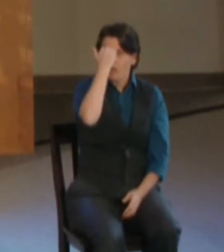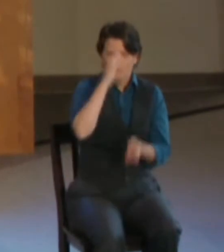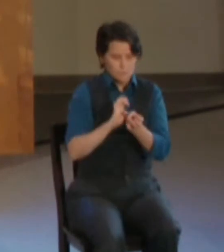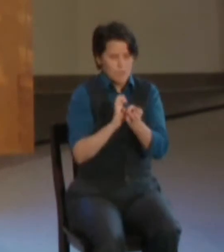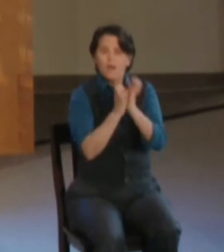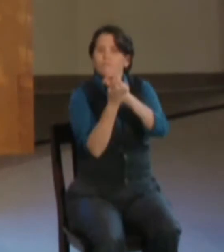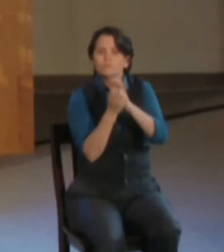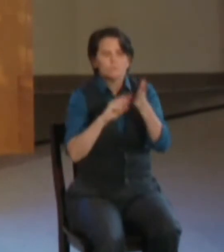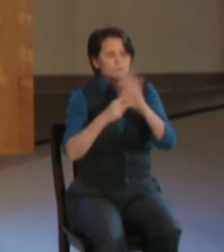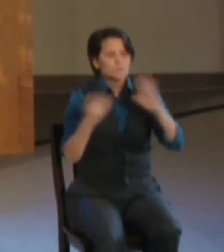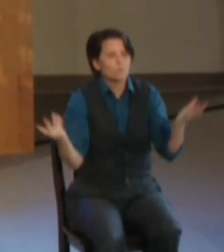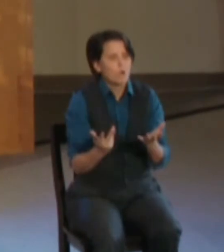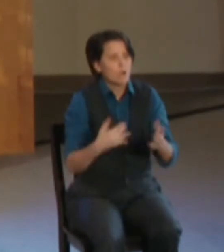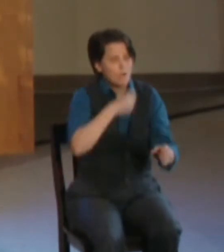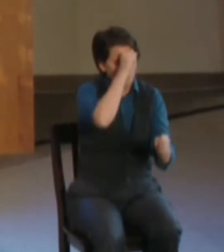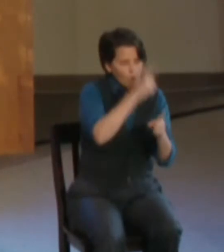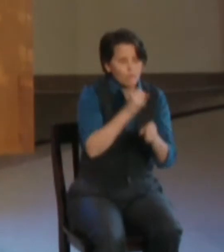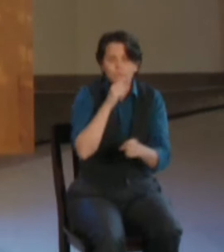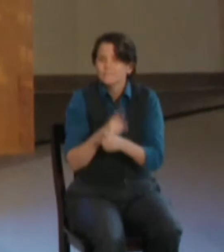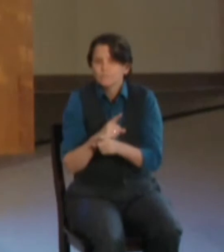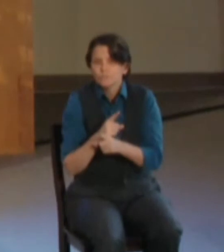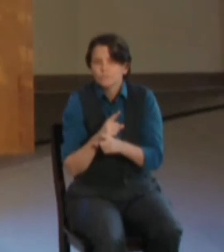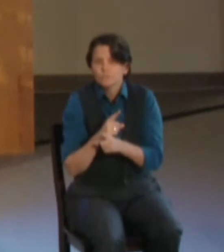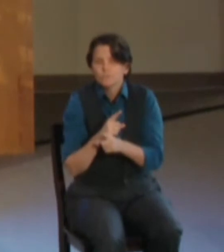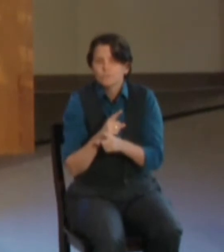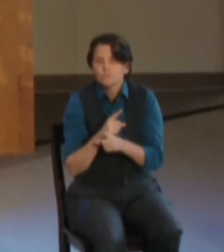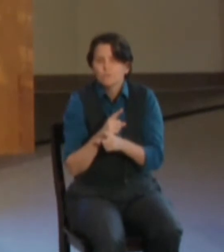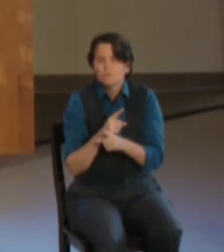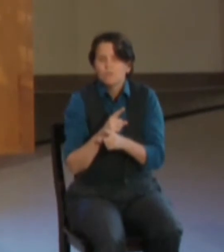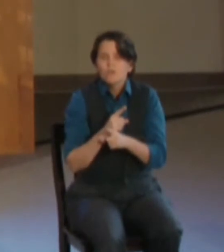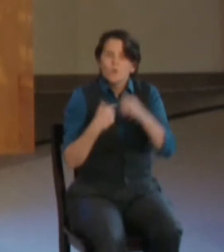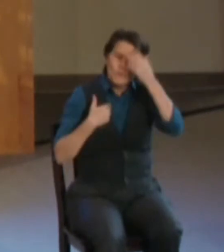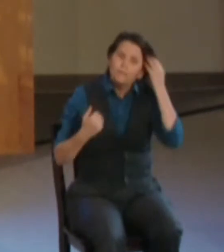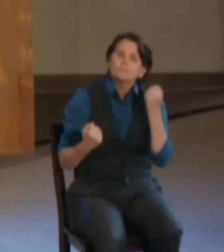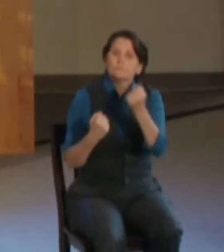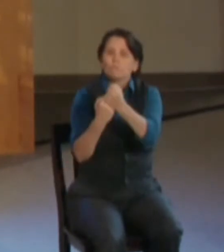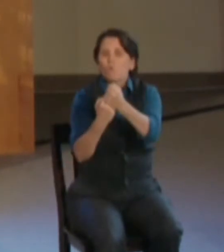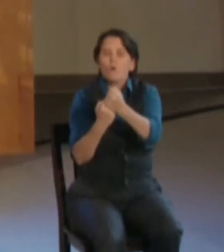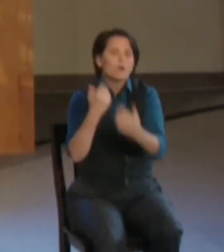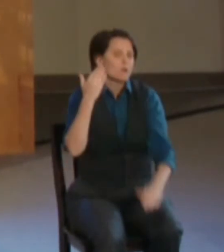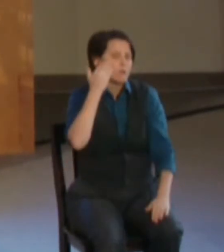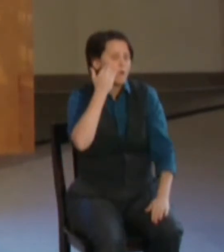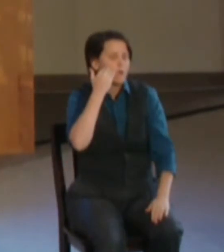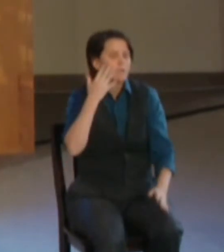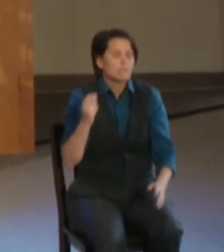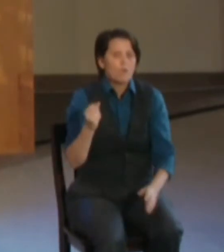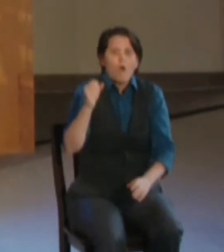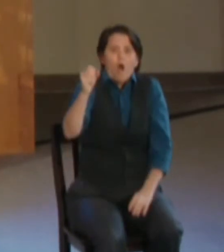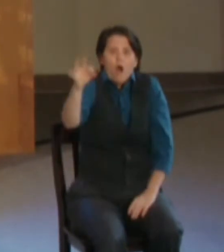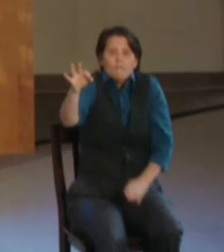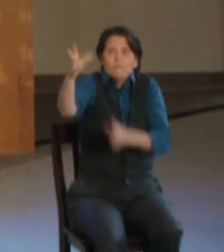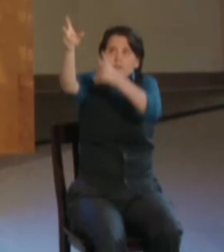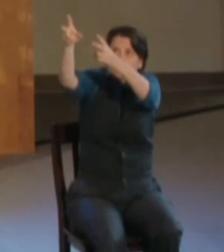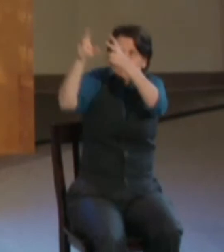means we aid our brothers and sisters, knowing that they are of God. Therefore, they are of me, they are of you.